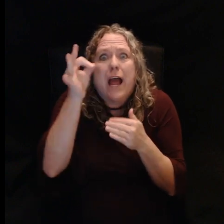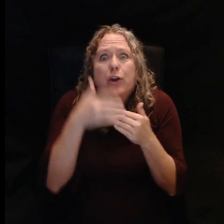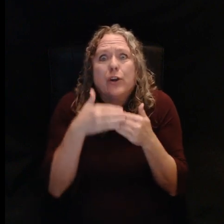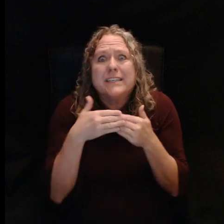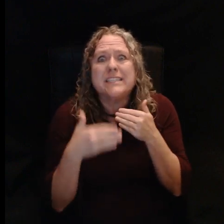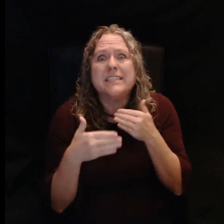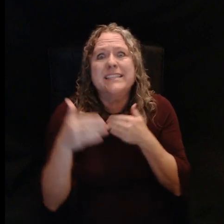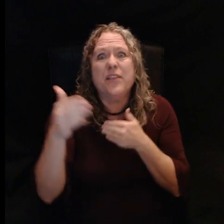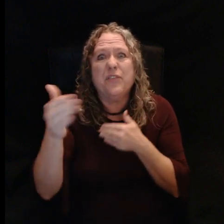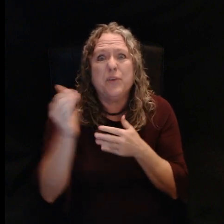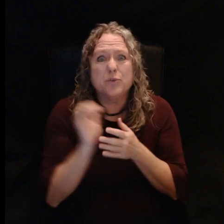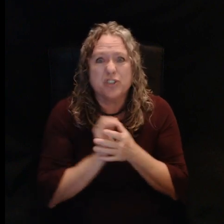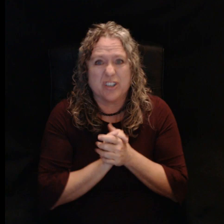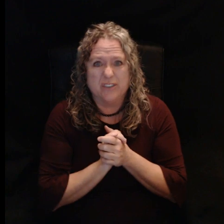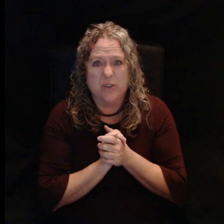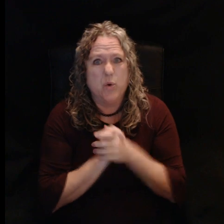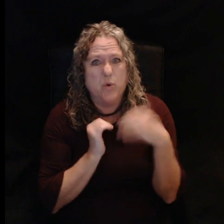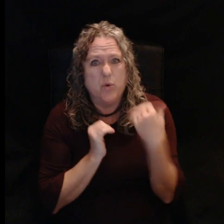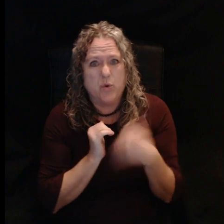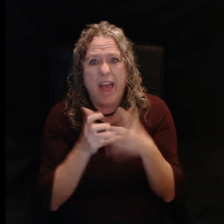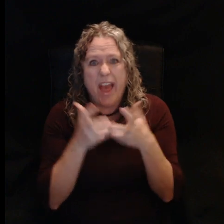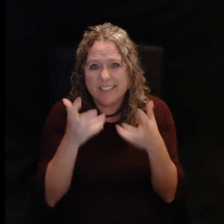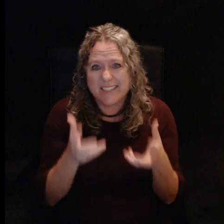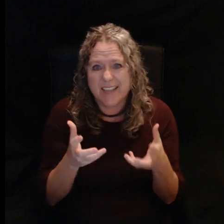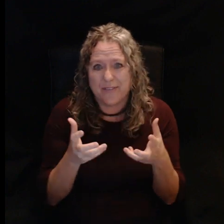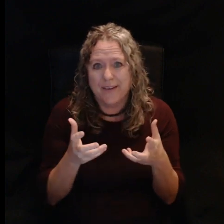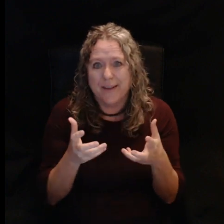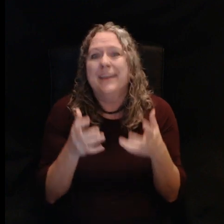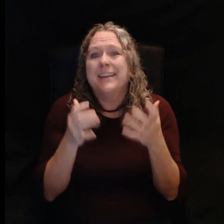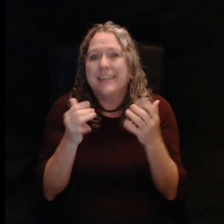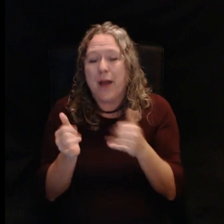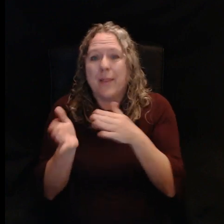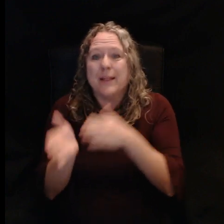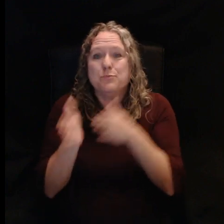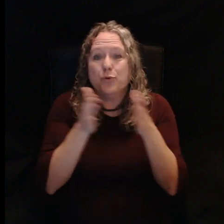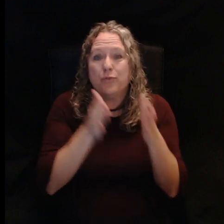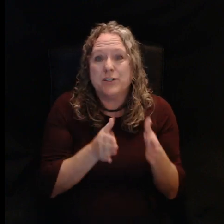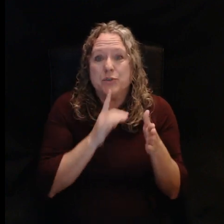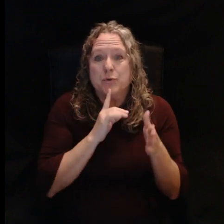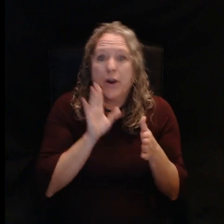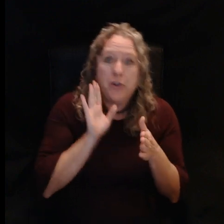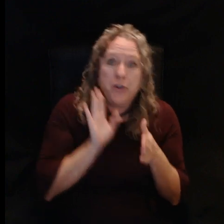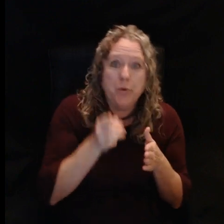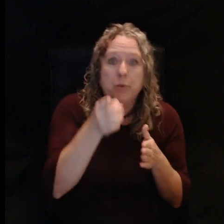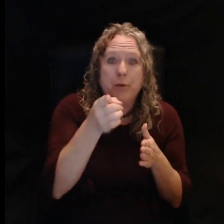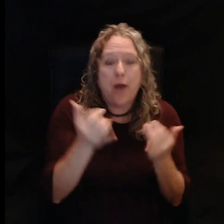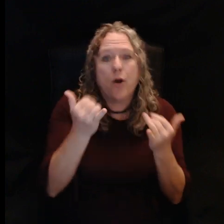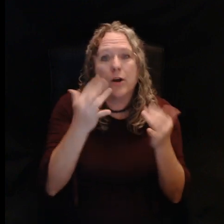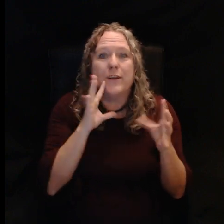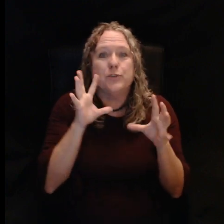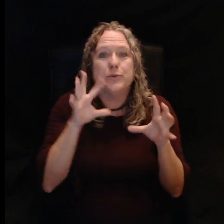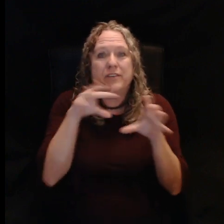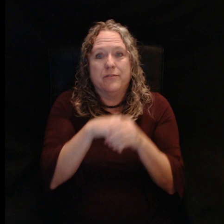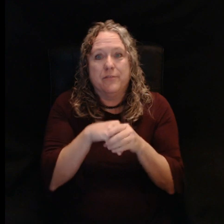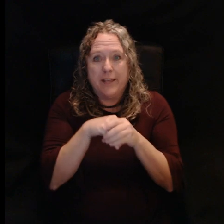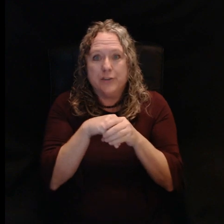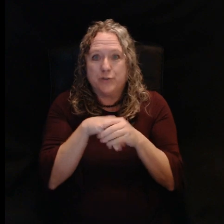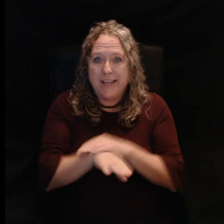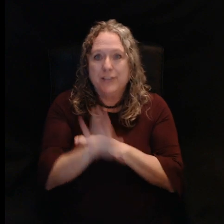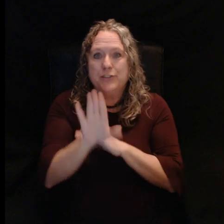entire existence in the future. Ooh, heavy stuff. Now let's move it to where you now are going to enter